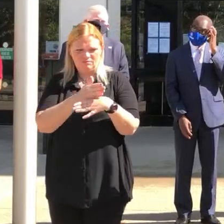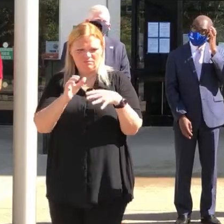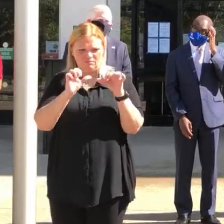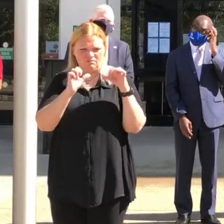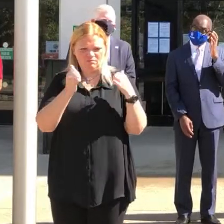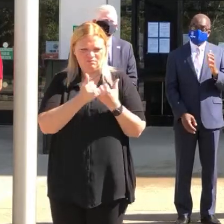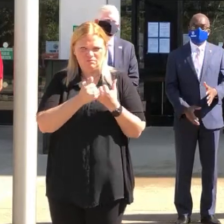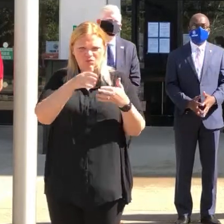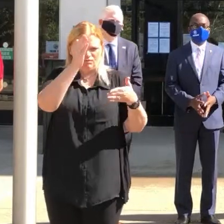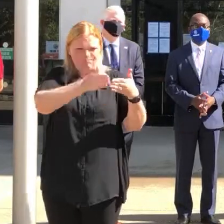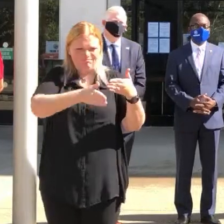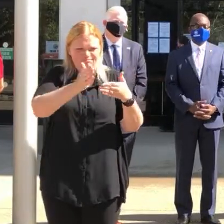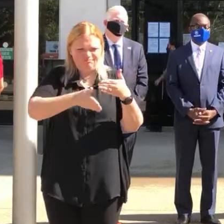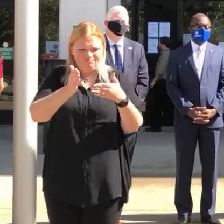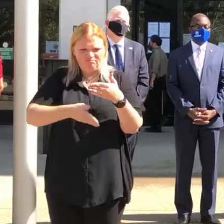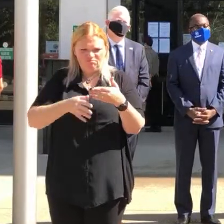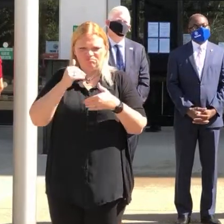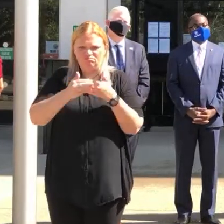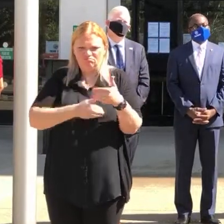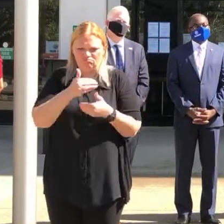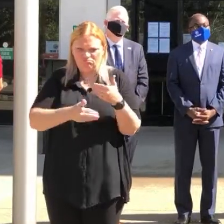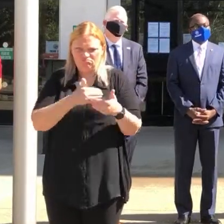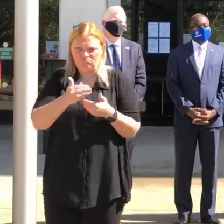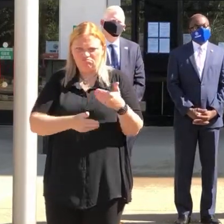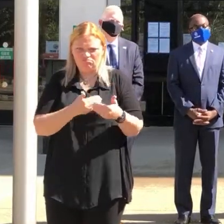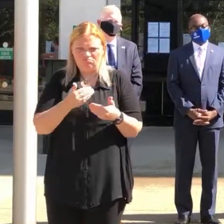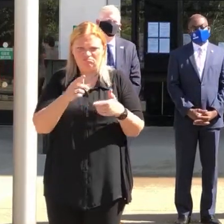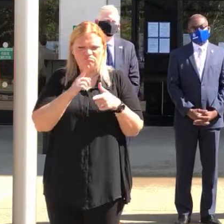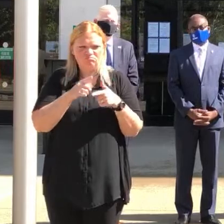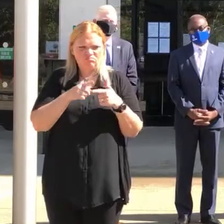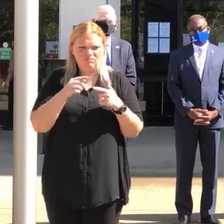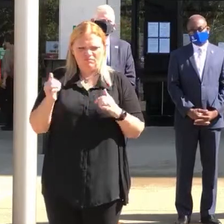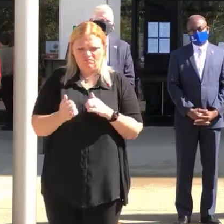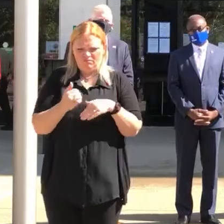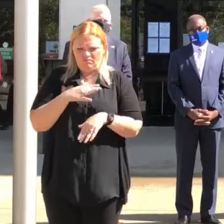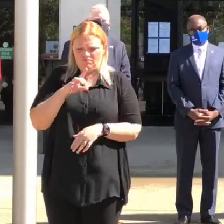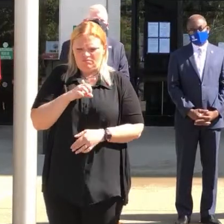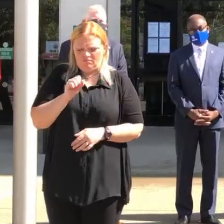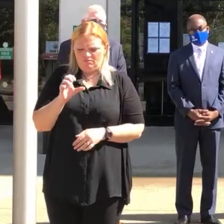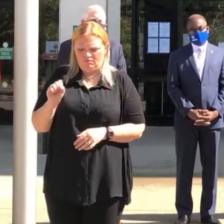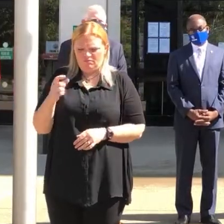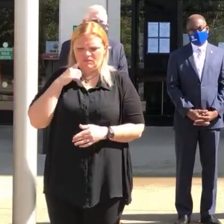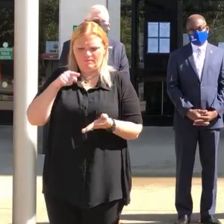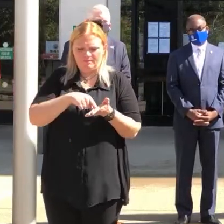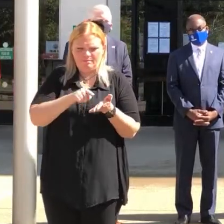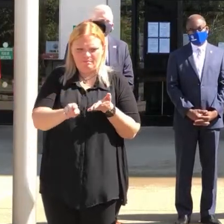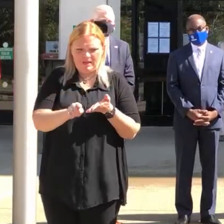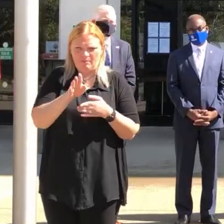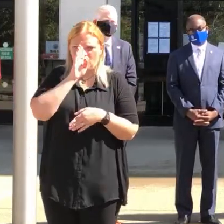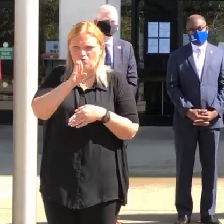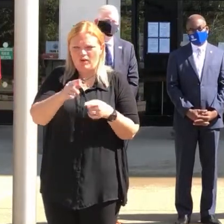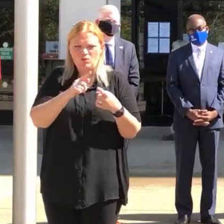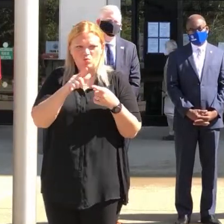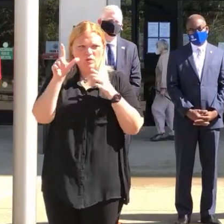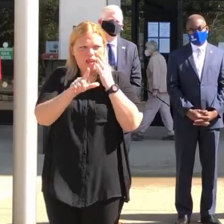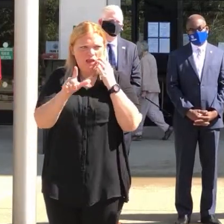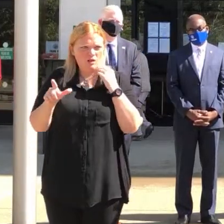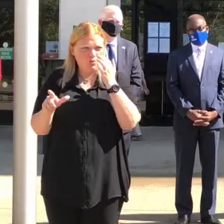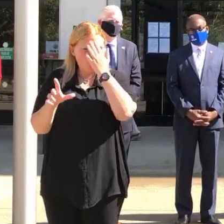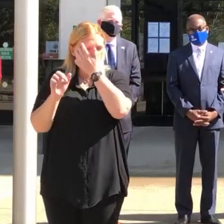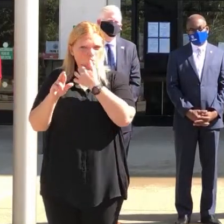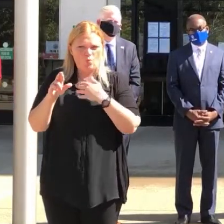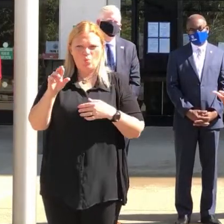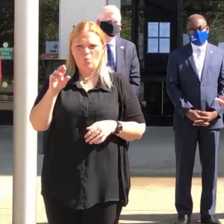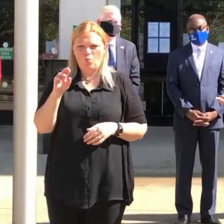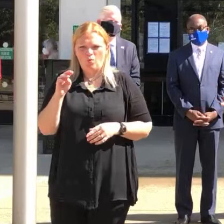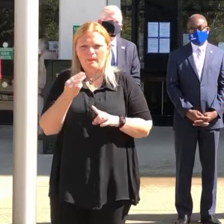agencies to finish out that process, and then it will come to DSS for payment directly to the landlords or to